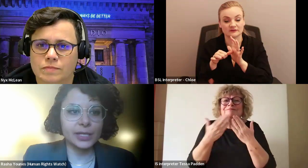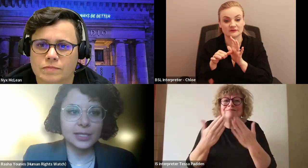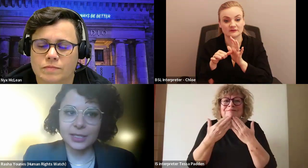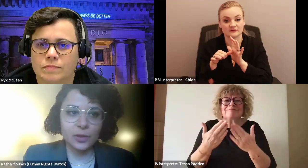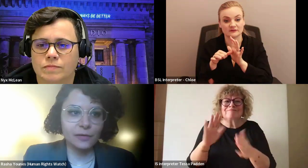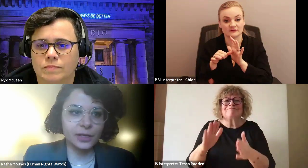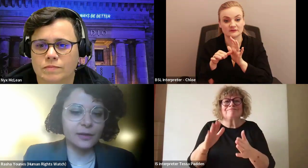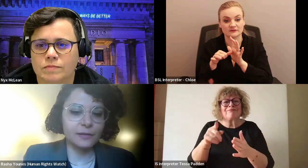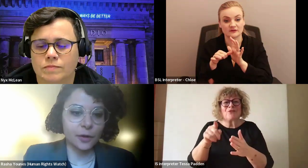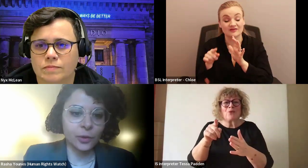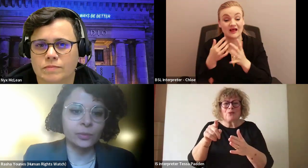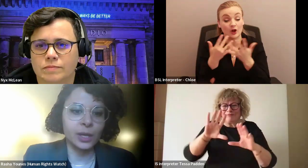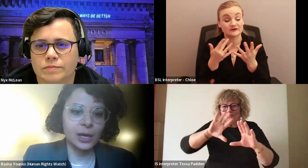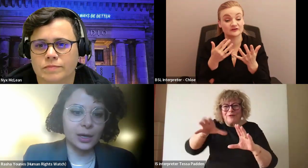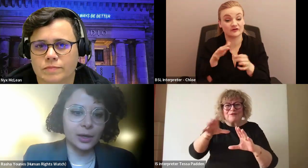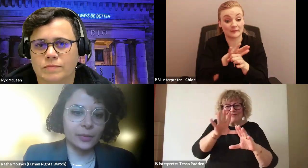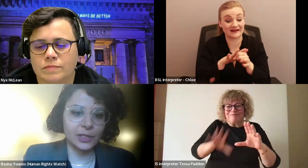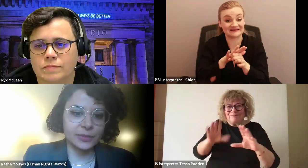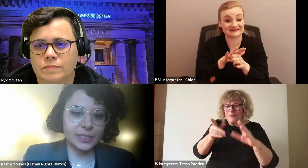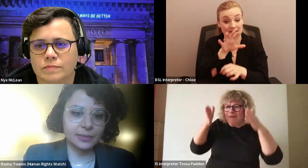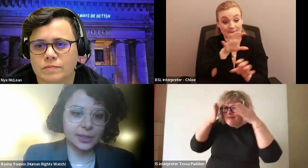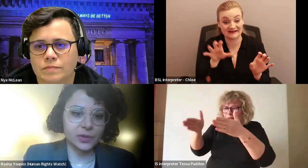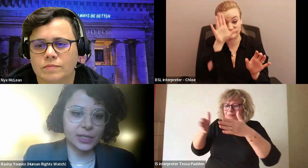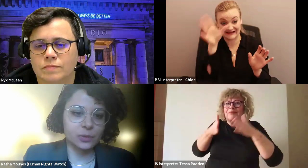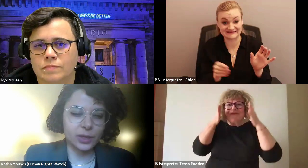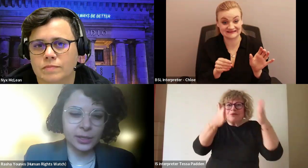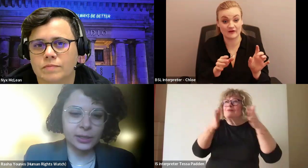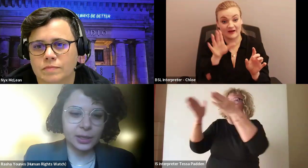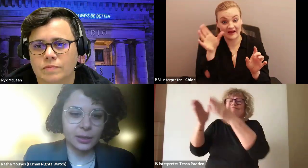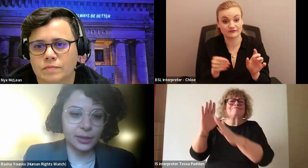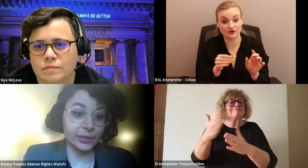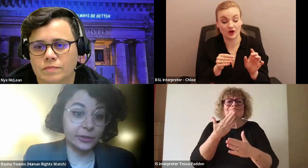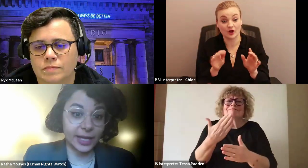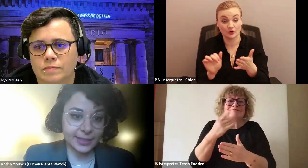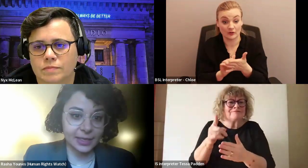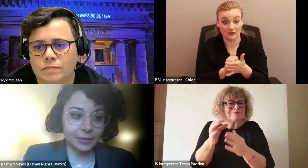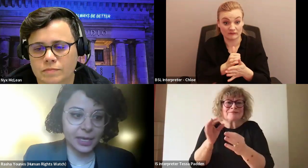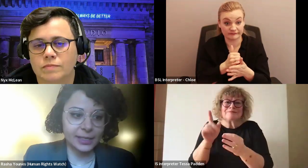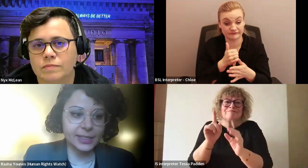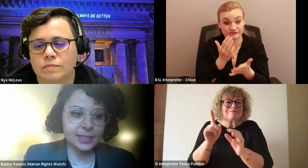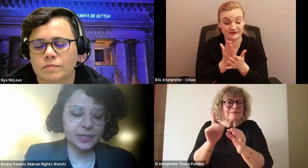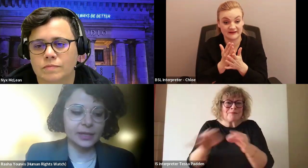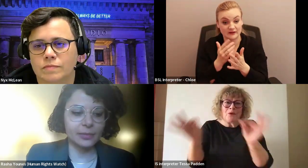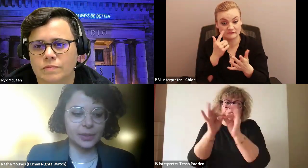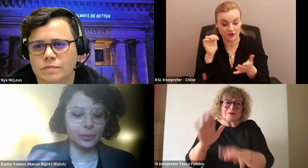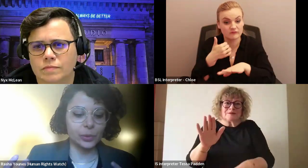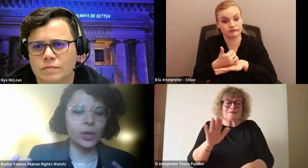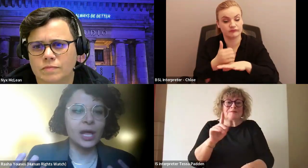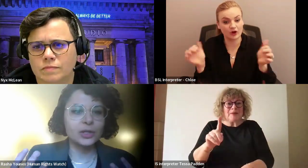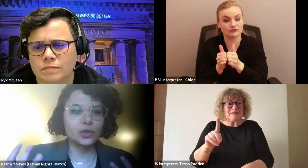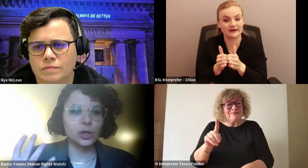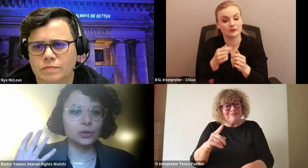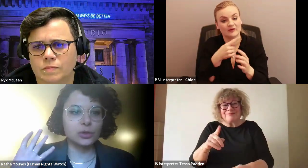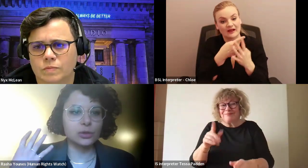many places like South Africa affirm LGBT plus rights within the legal landscape. And this is something that